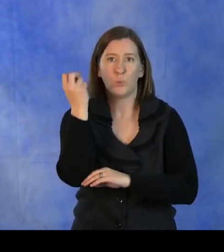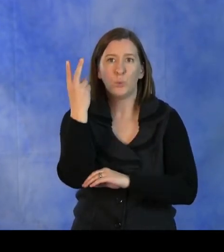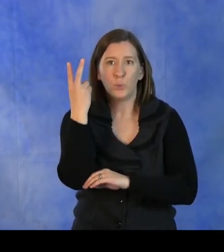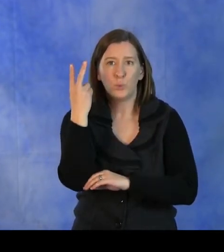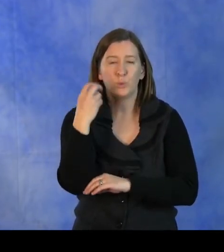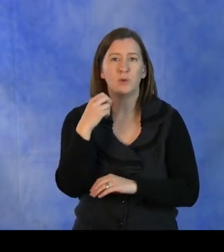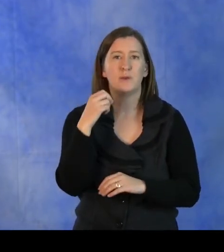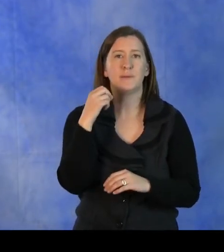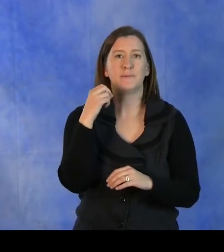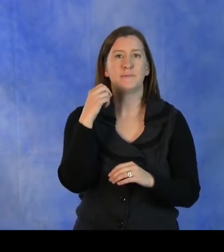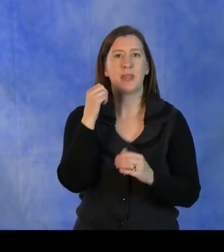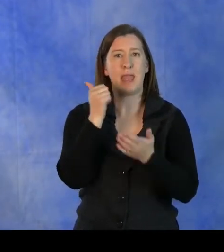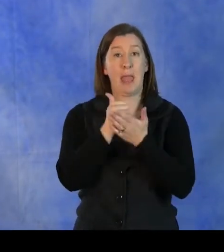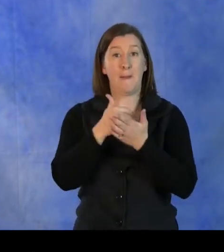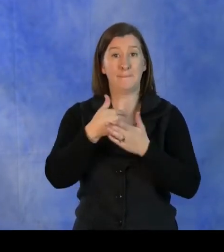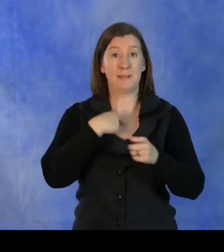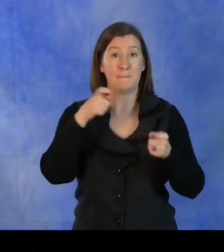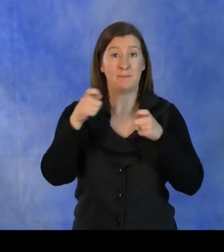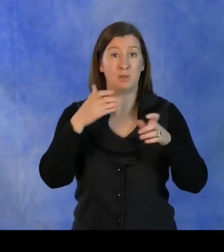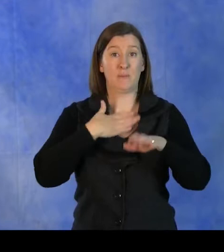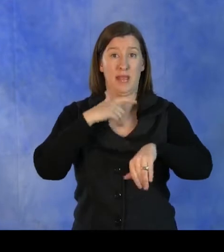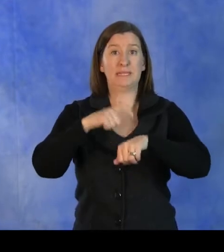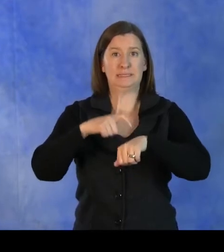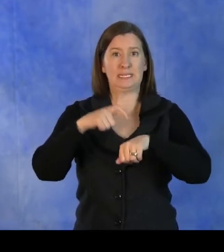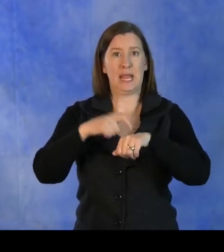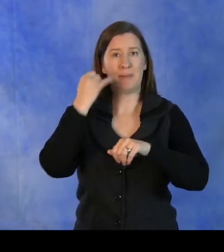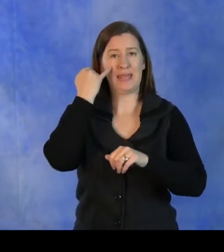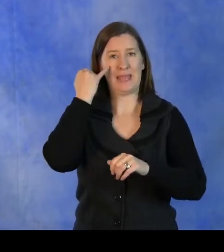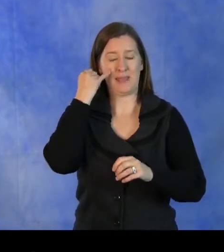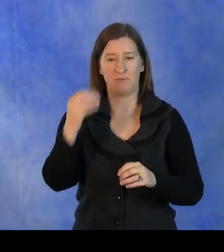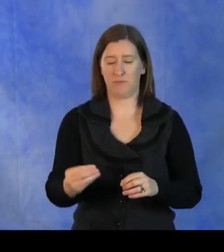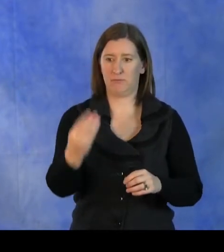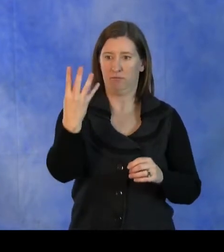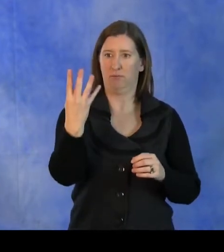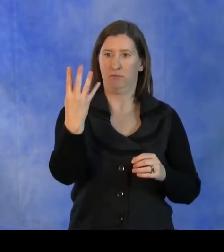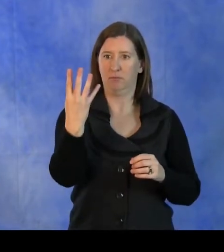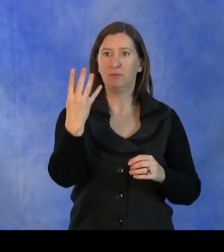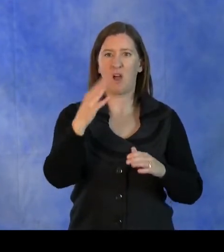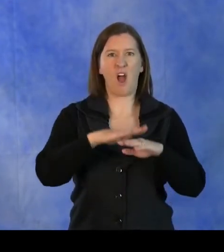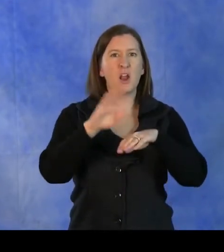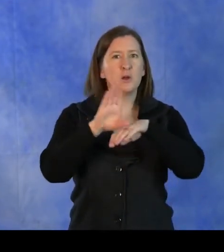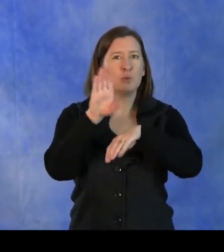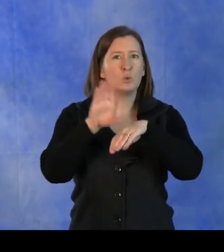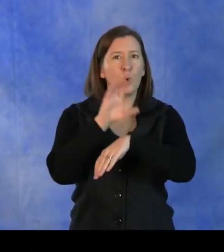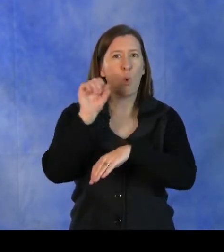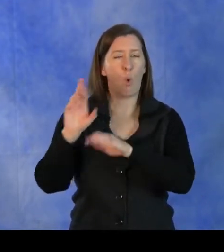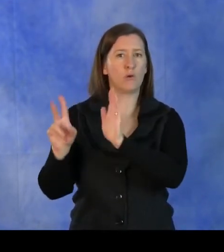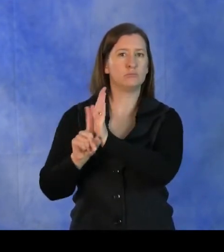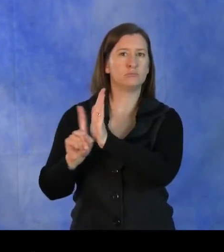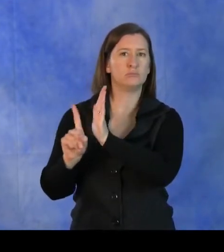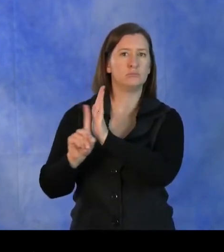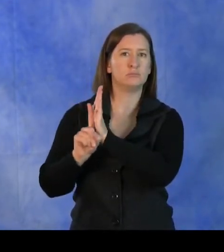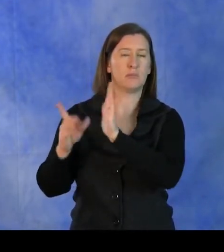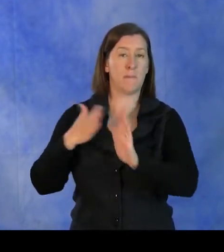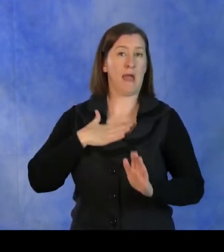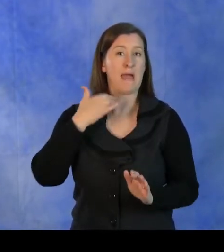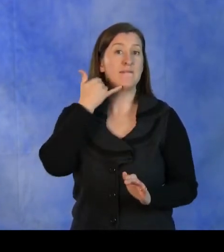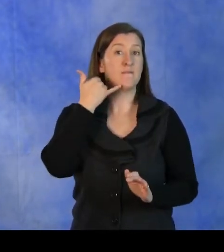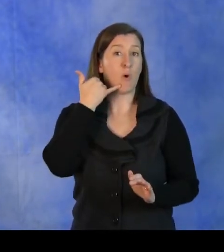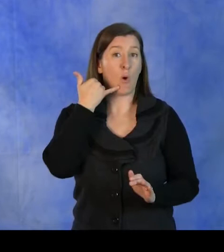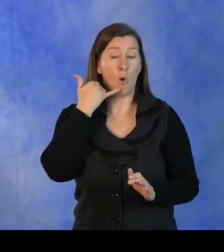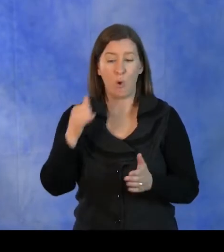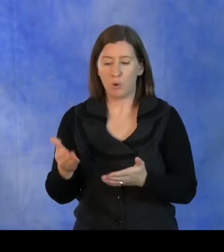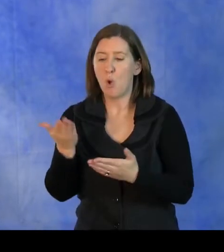I need to do something every day at noon, it helps to manage your time if you have that alert. Even if